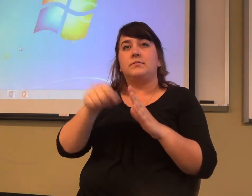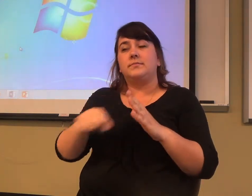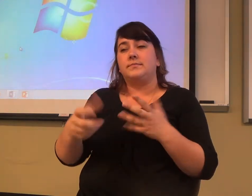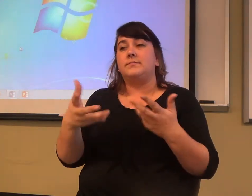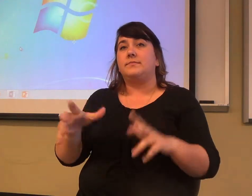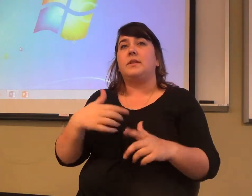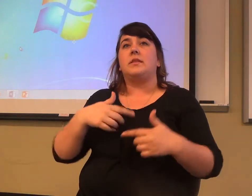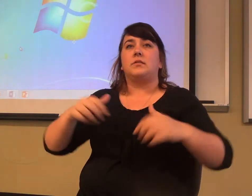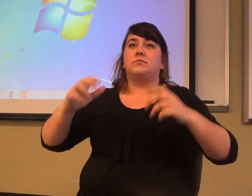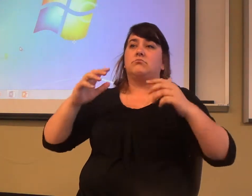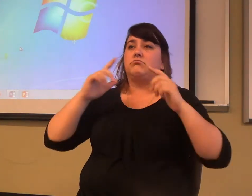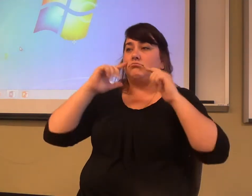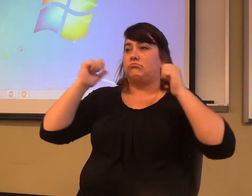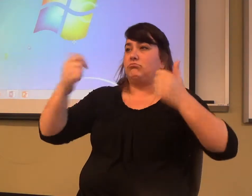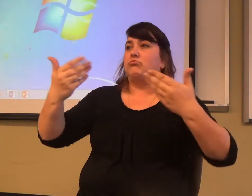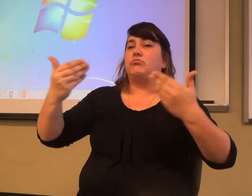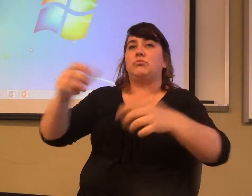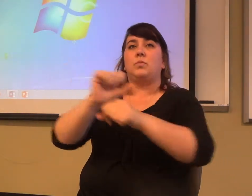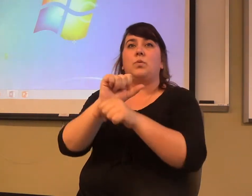you loose to go ahead and get working on that first assignment.